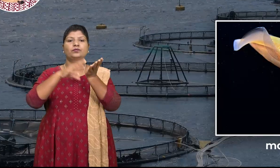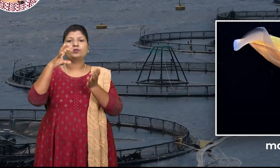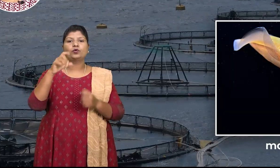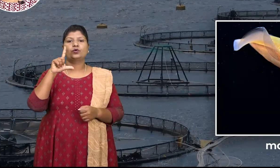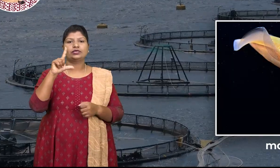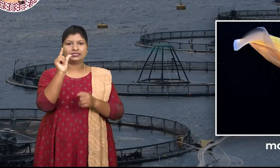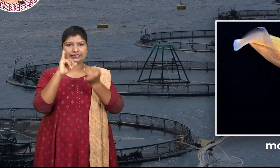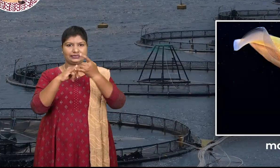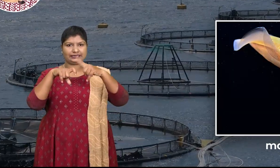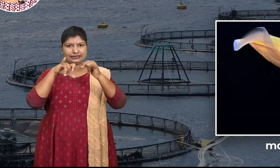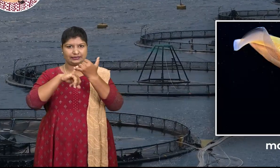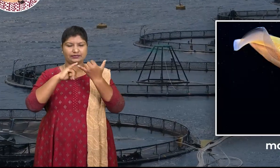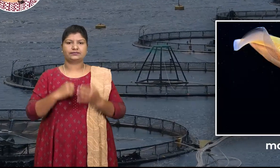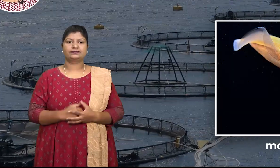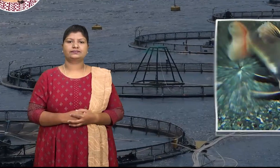mollusks,